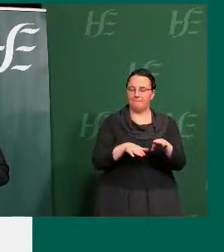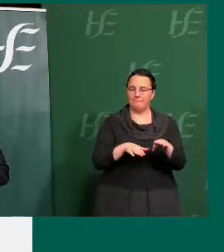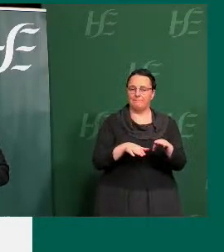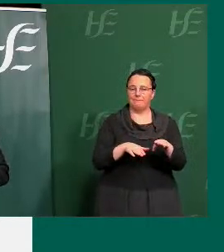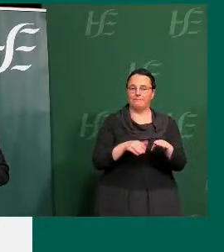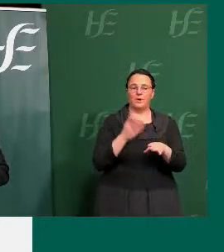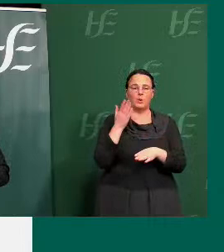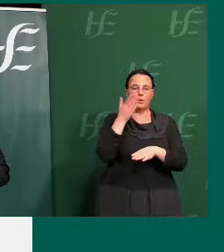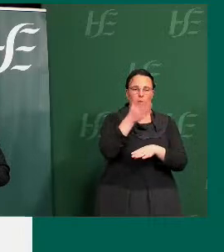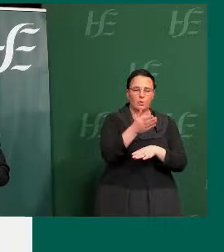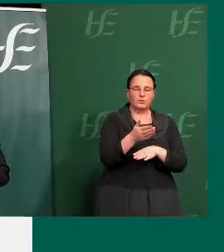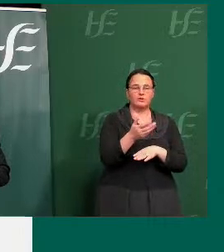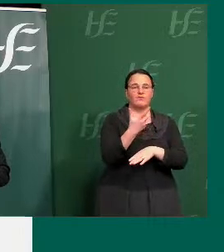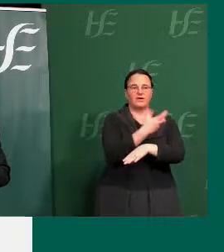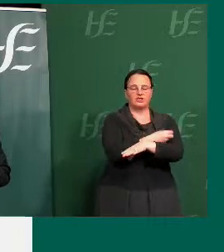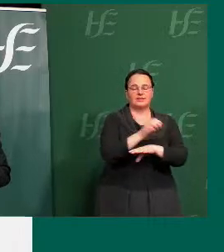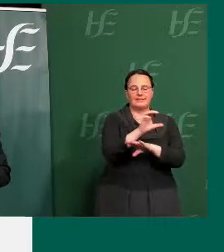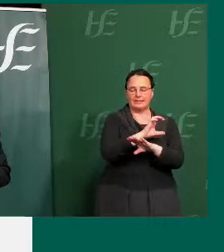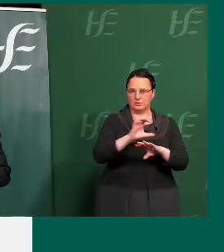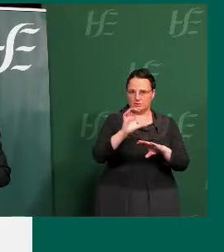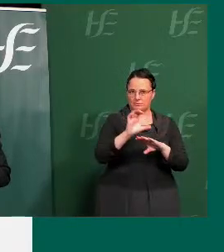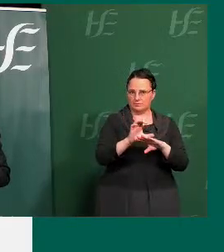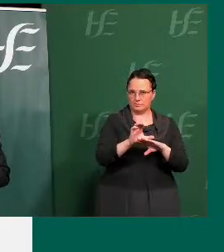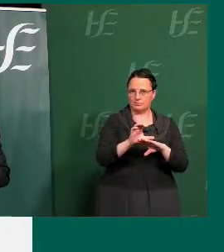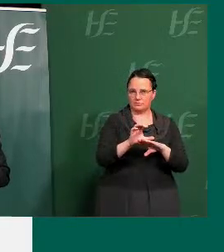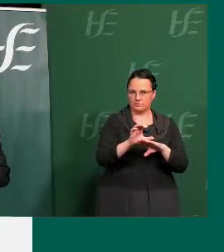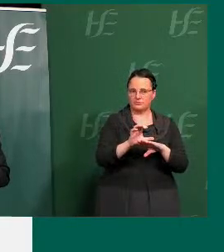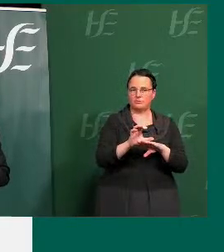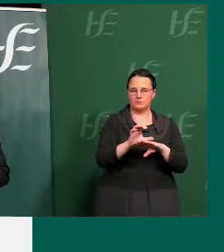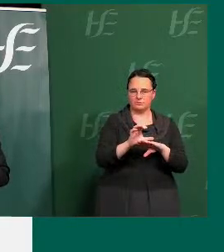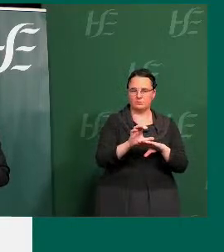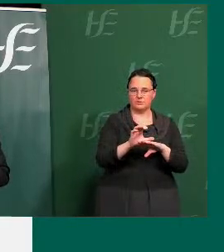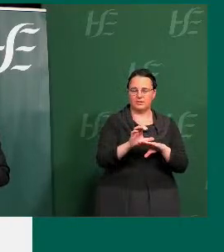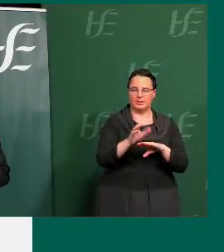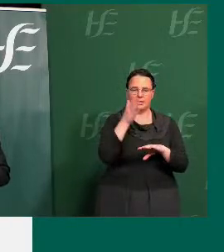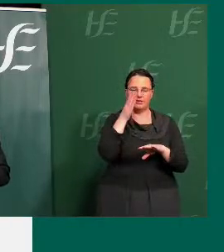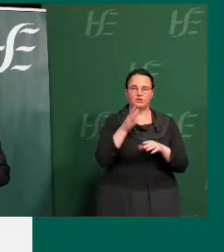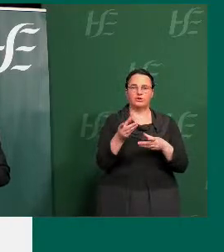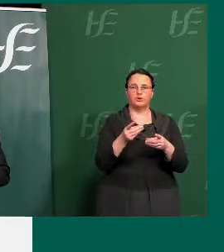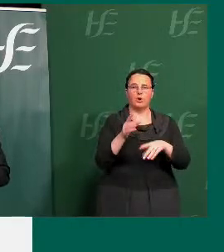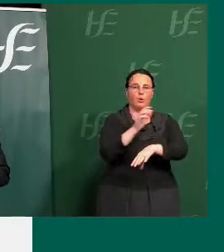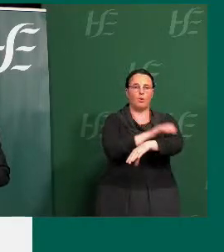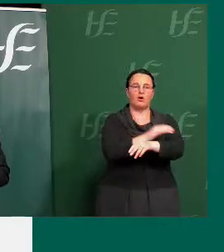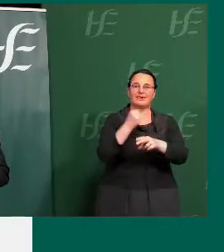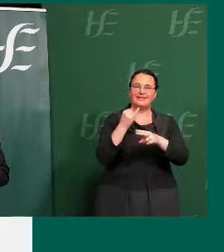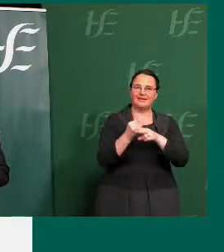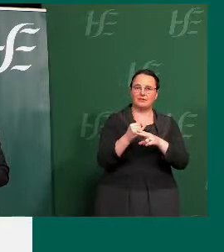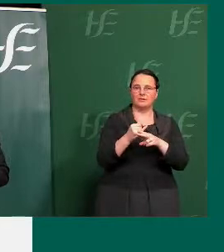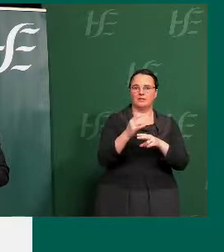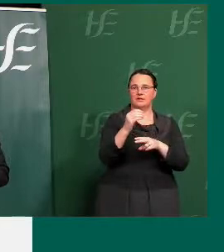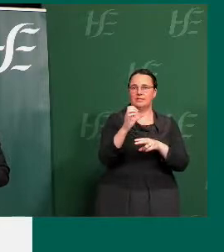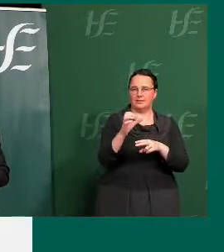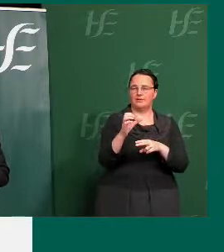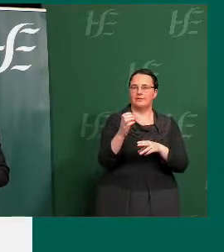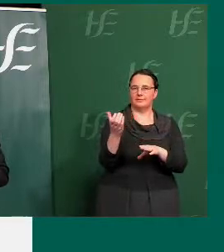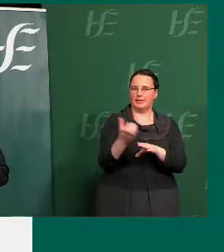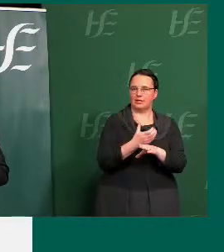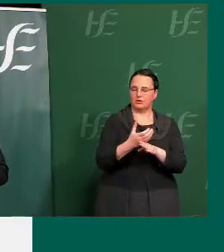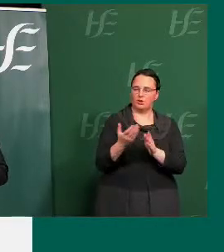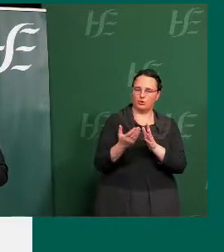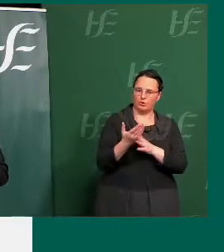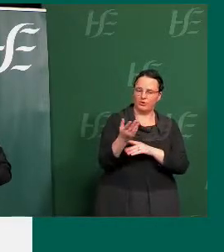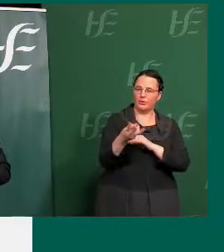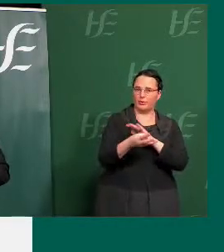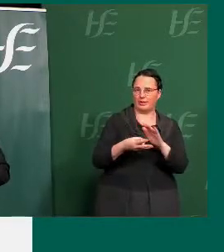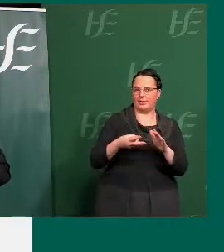of our vaccination centres that are facilitating walk-in clinics. Walk-in clinics continue throughout the week. I